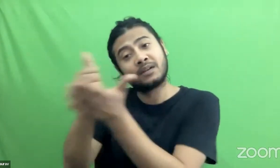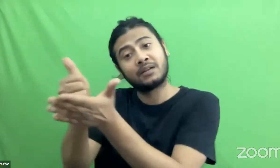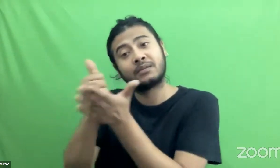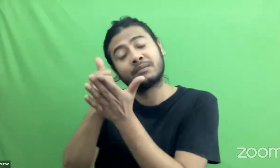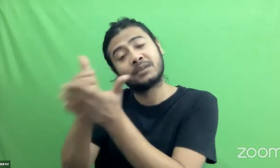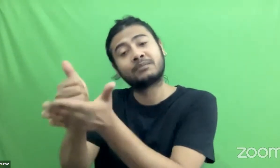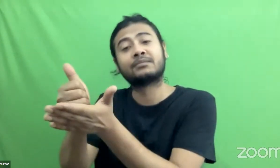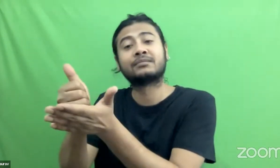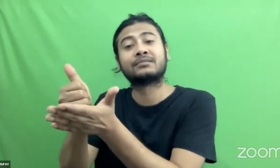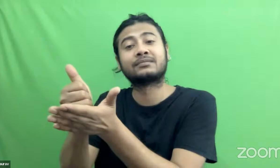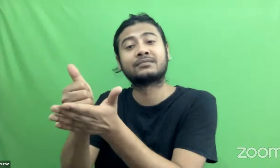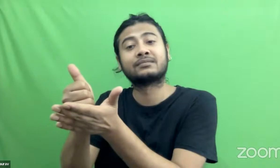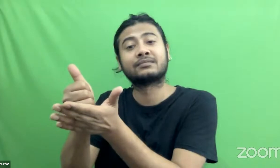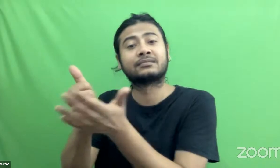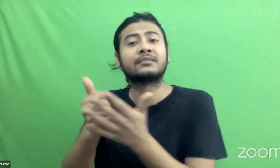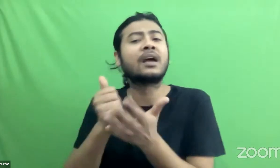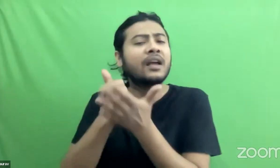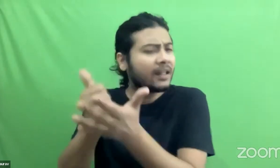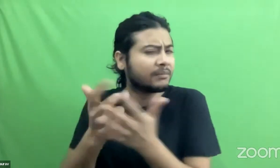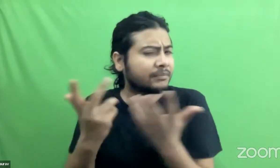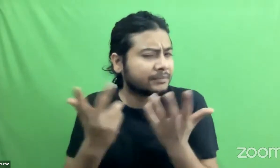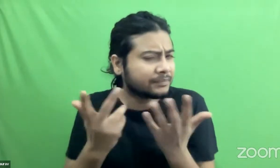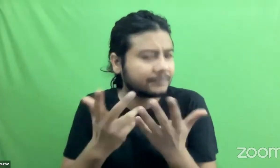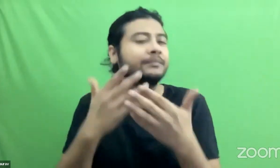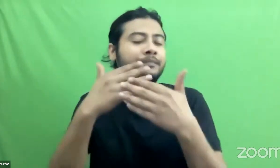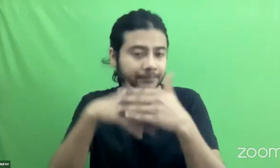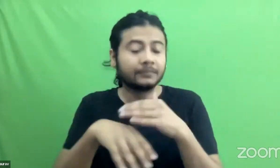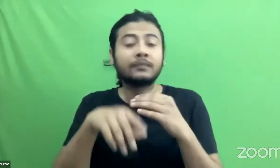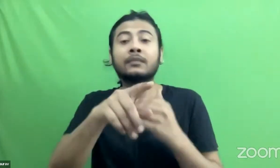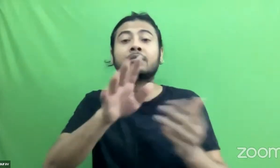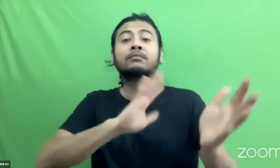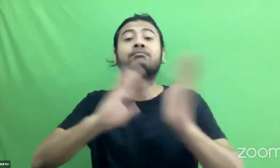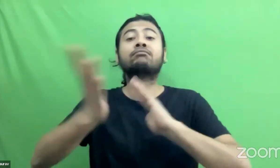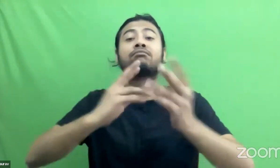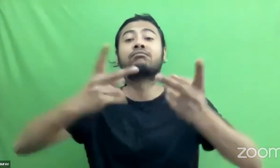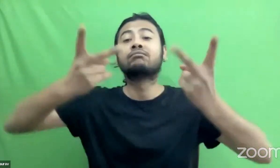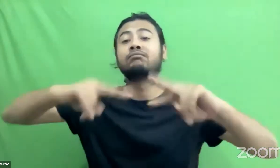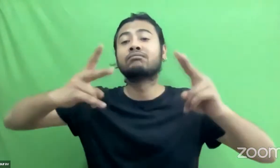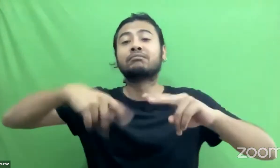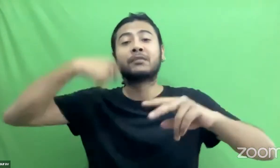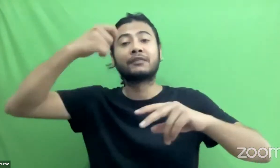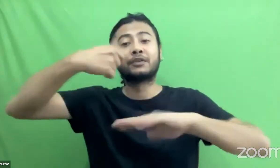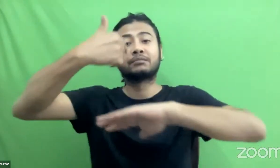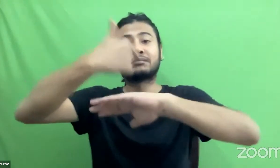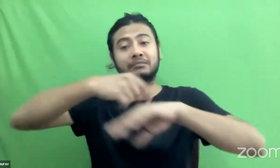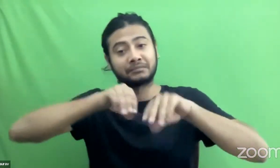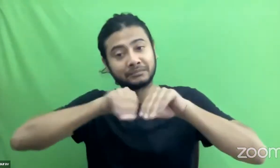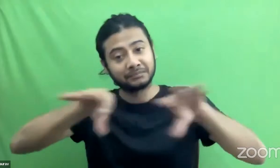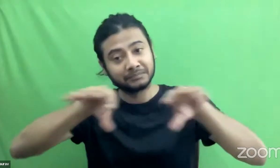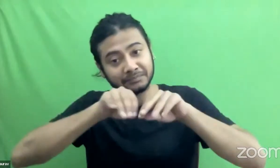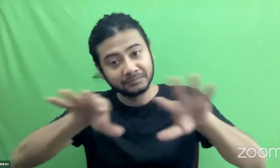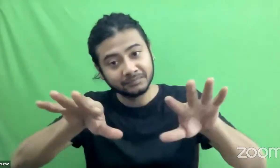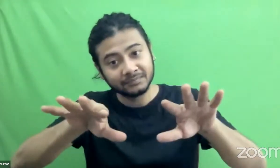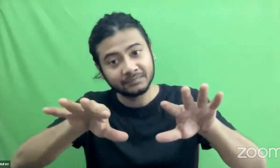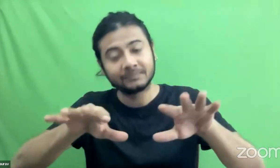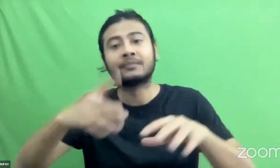spreading messages. They are helping me in signing videos, and they're giving some support. Like Jyotika is there. So she was helping me